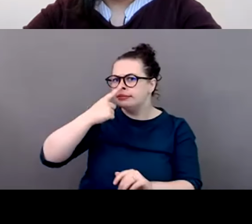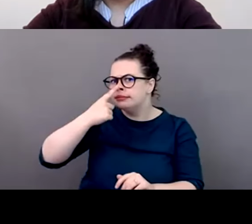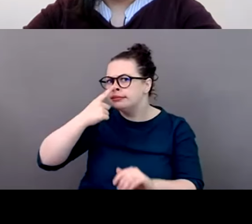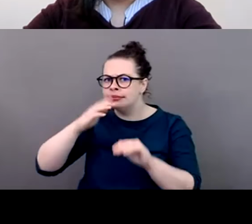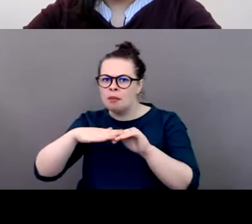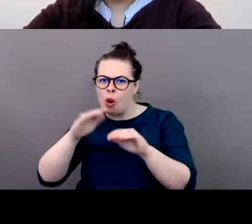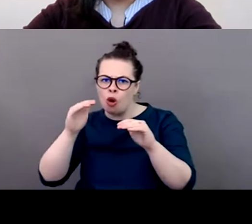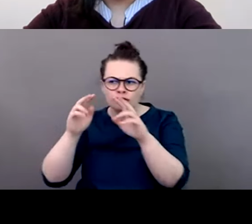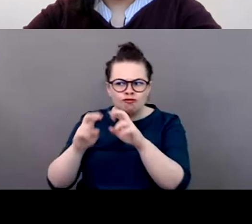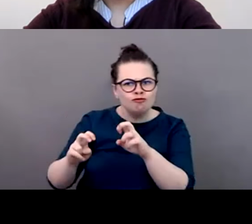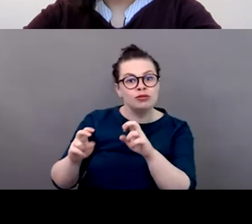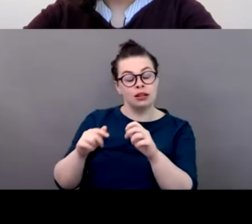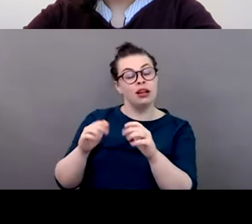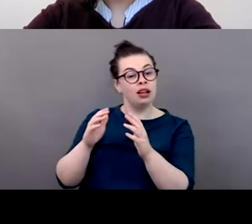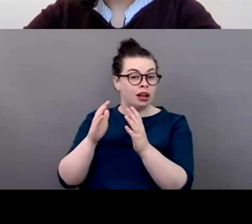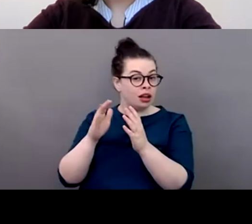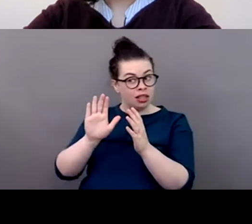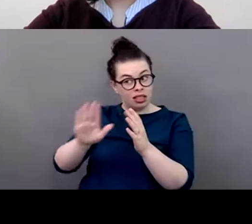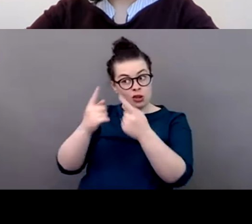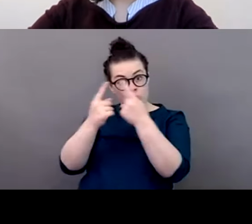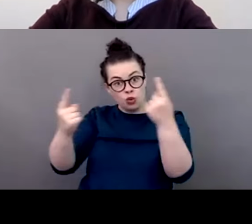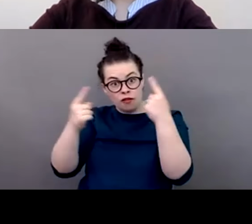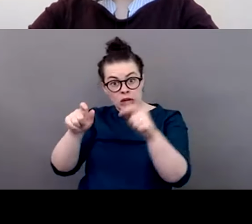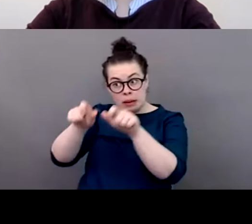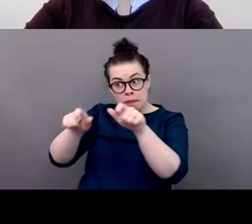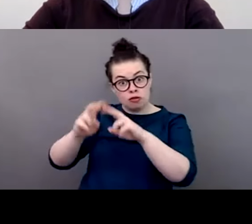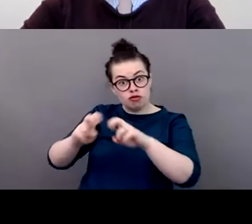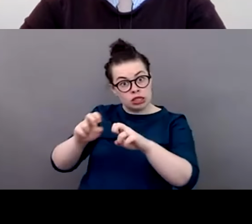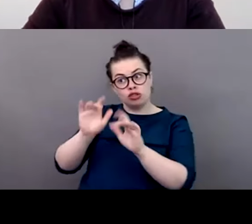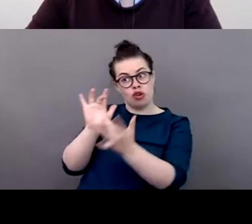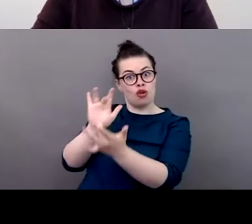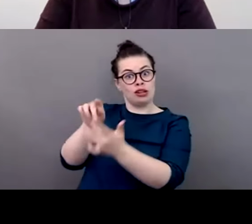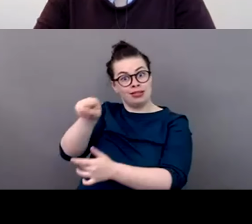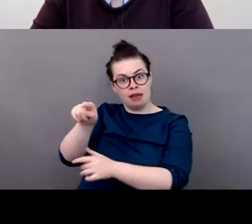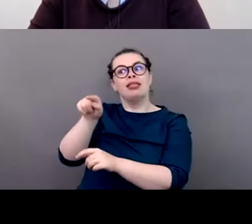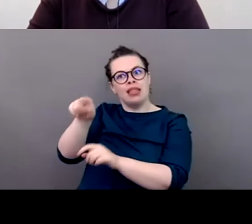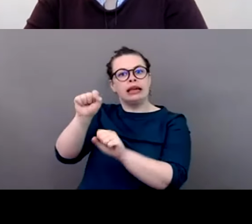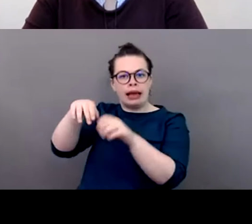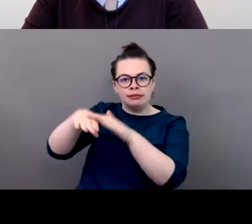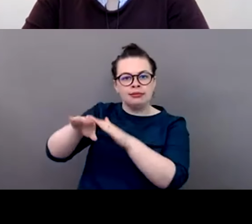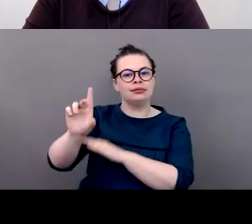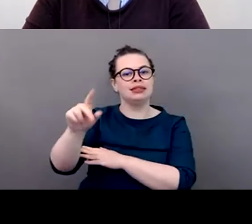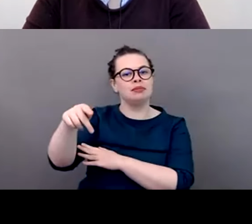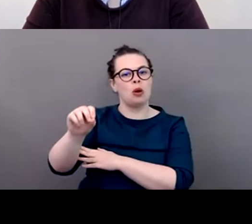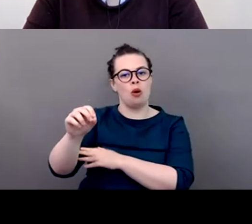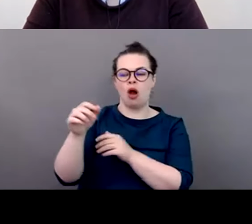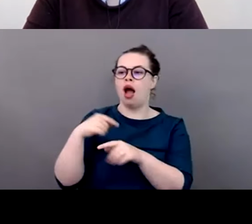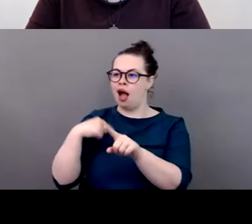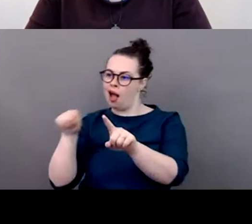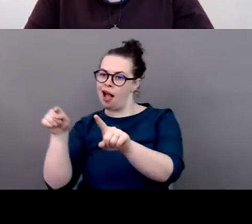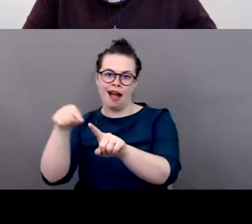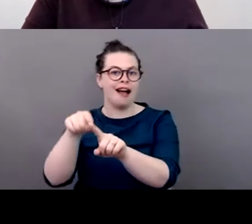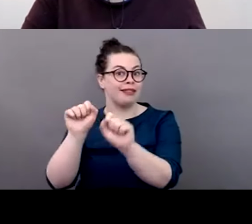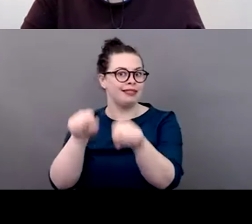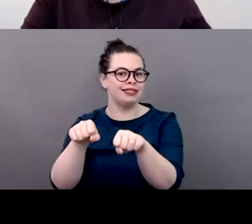who will know DPOs in that country is a very good way to start. And you can almost always easily locate